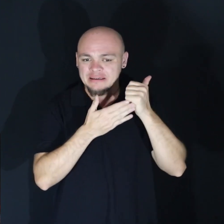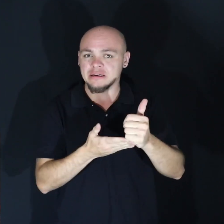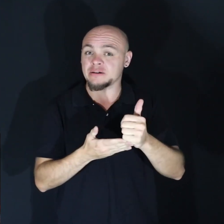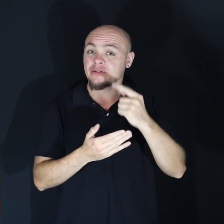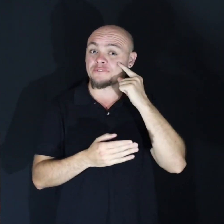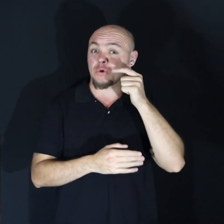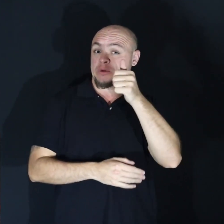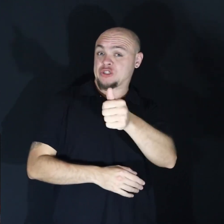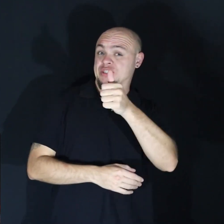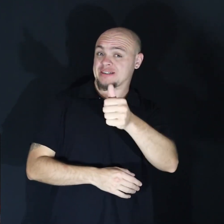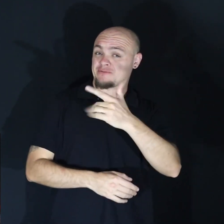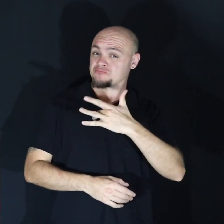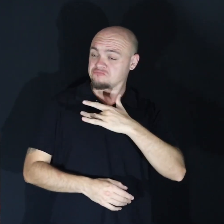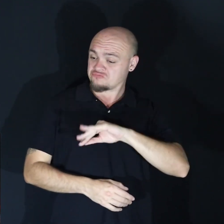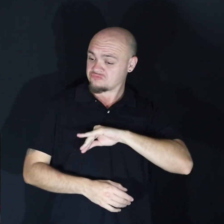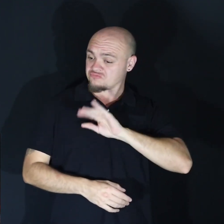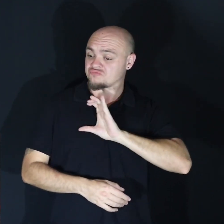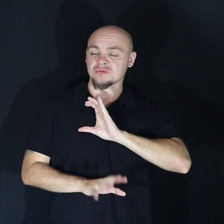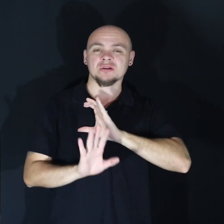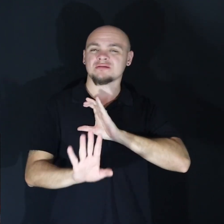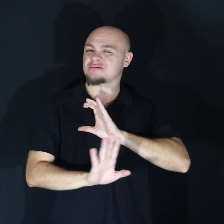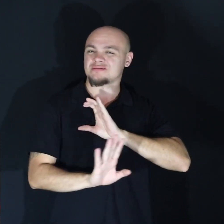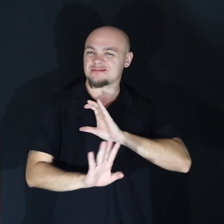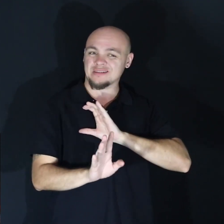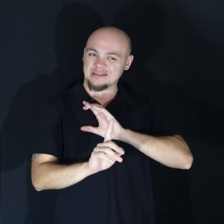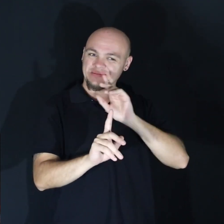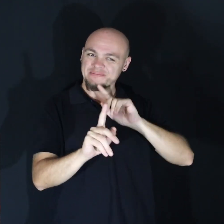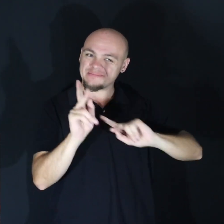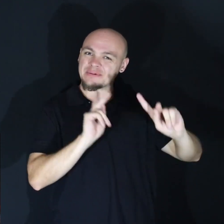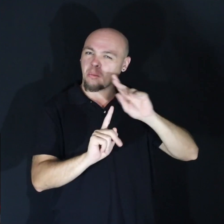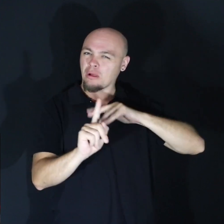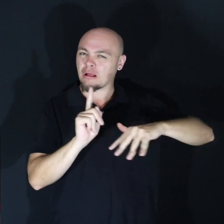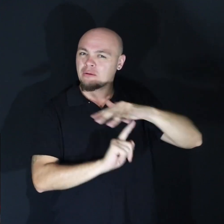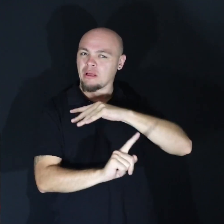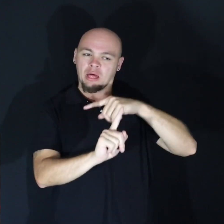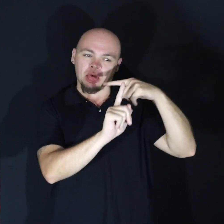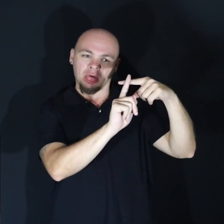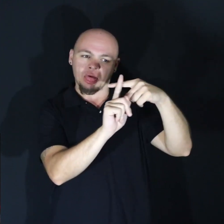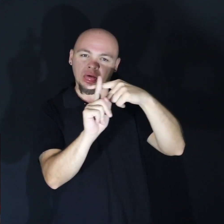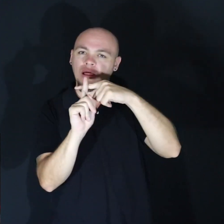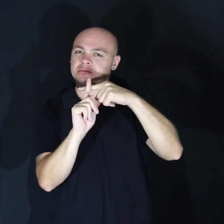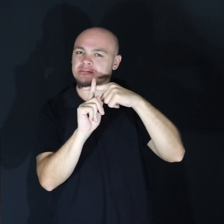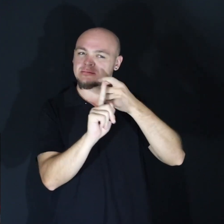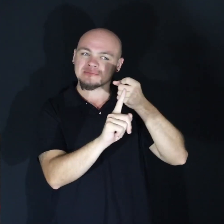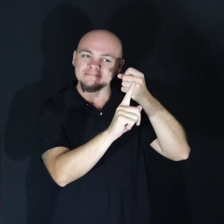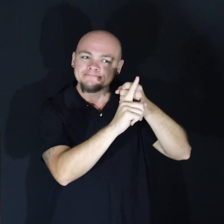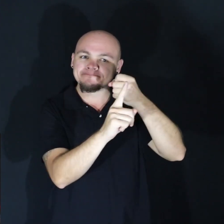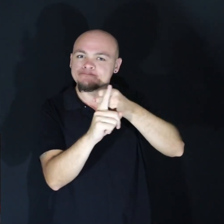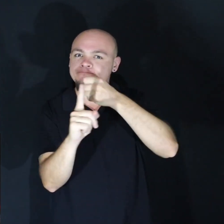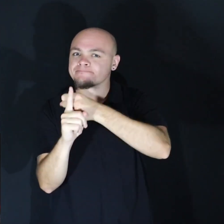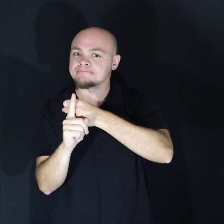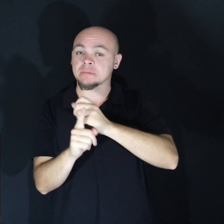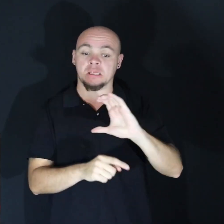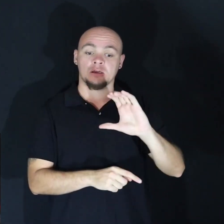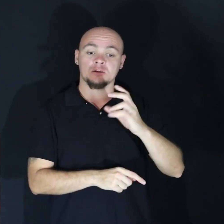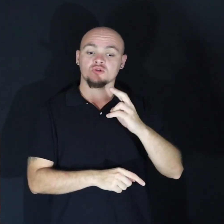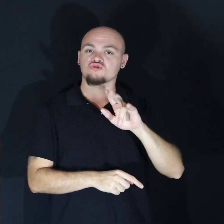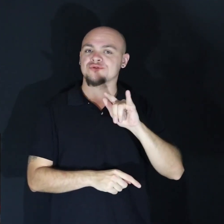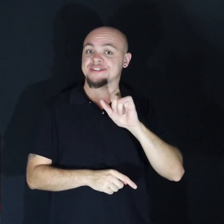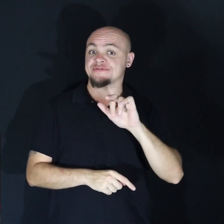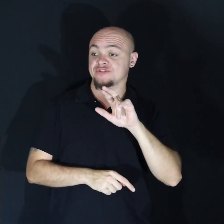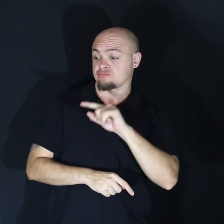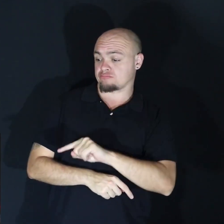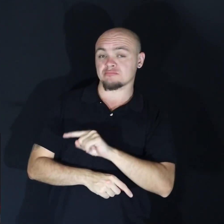enrich your life, but will make a positive impact on those around you. Now, Christopher, he led me to believe that it's not